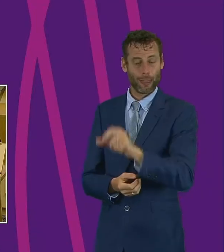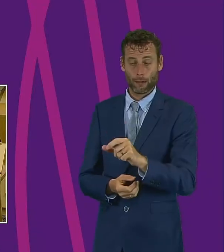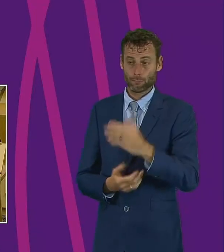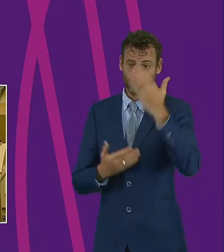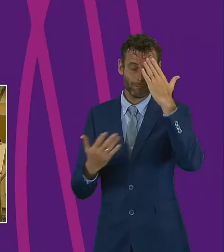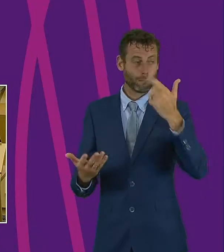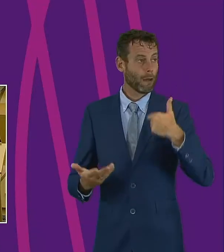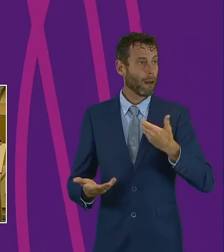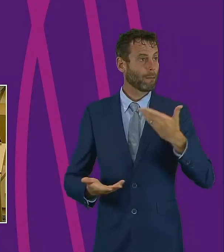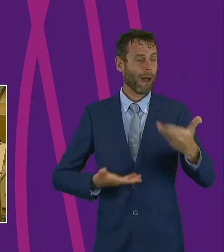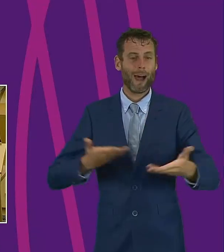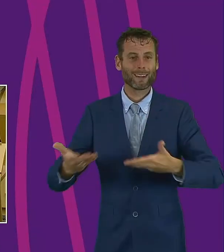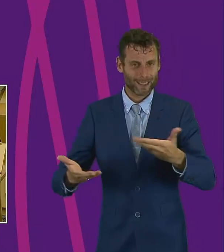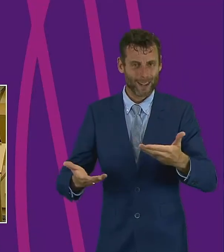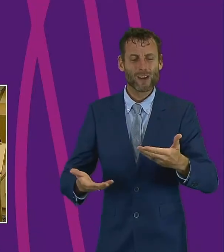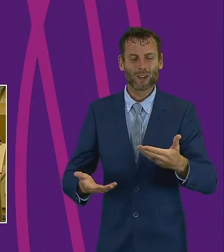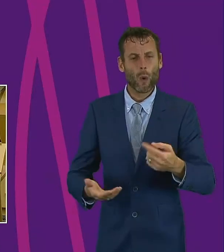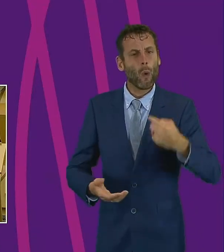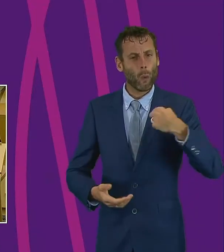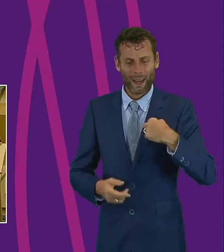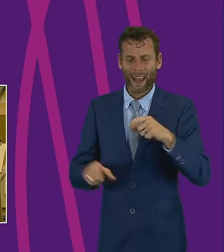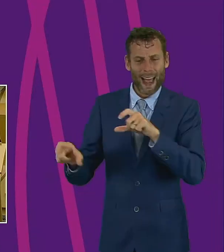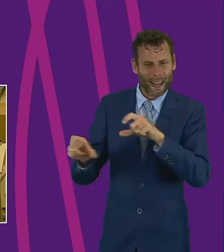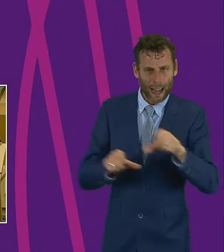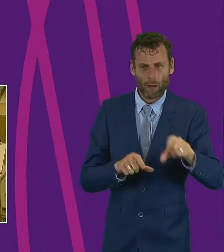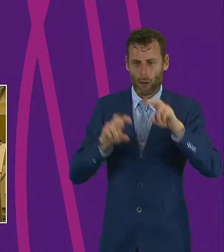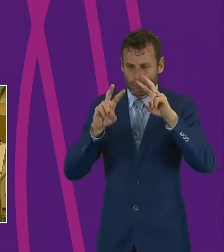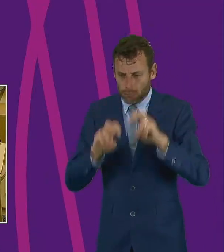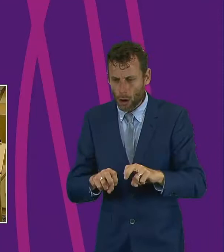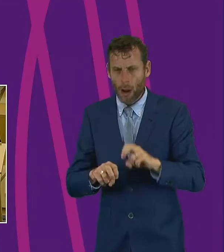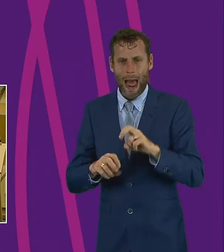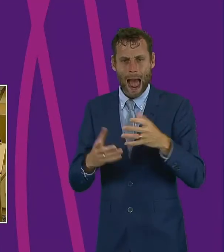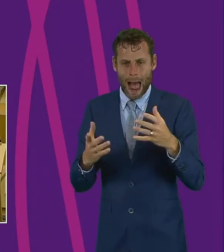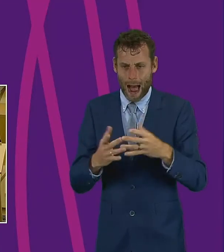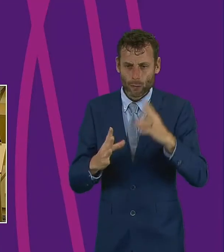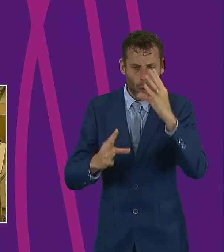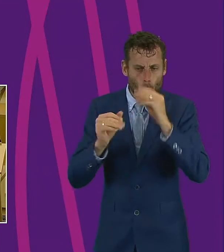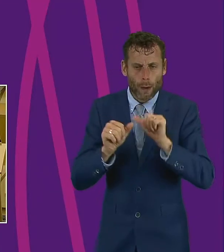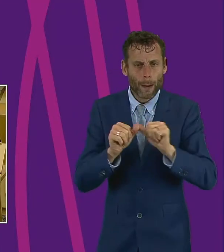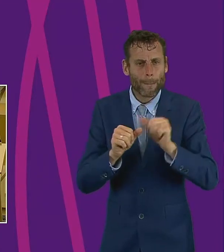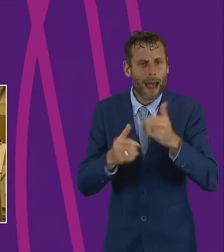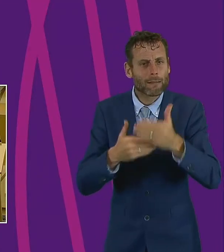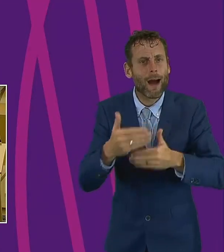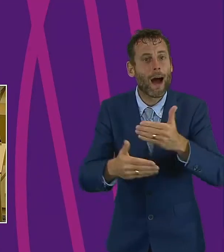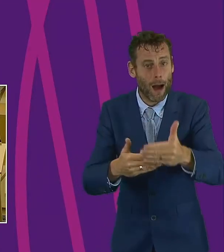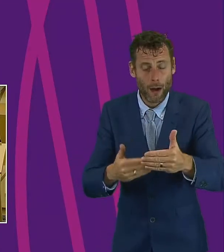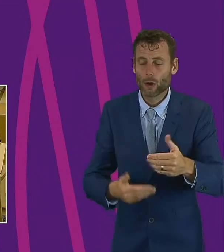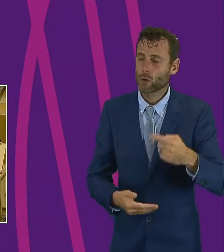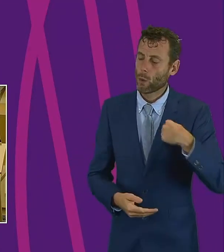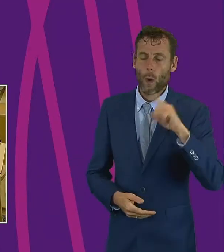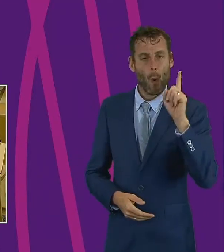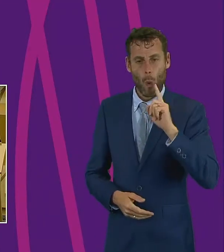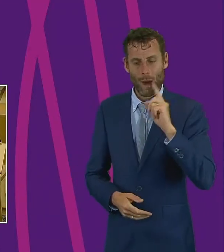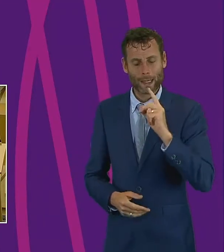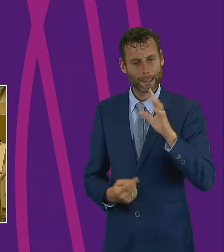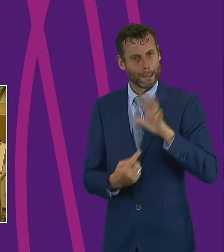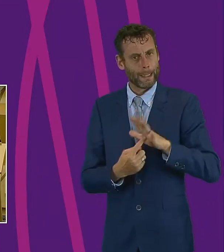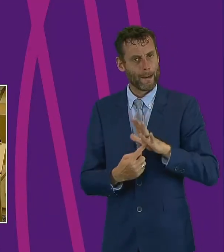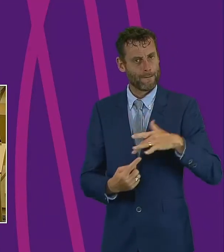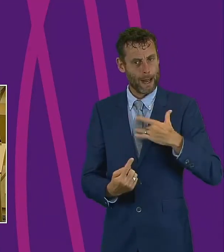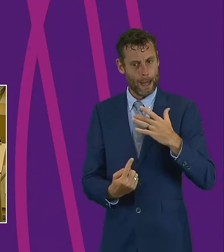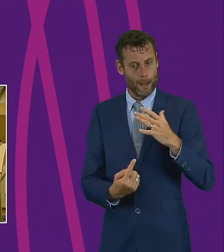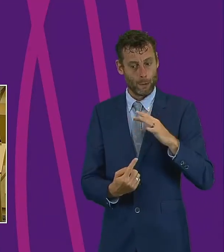to take them to the best of our ability as we navigate our way through the remainder of this pandemic, for however long that